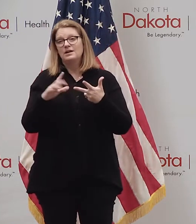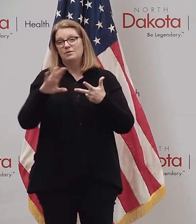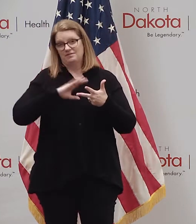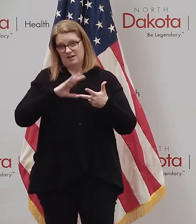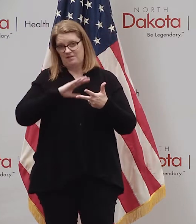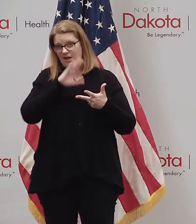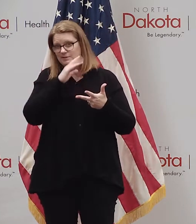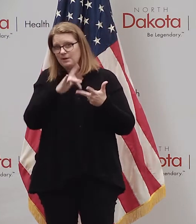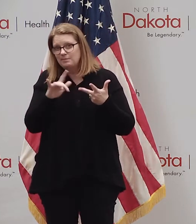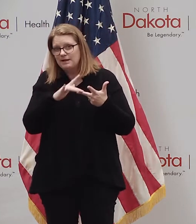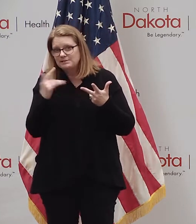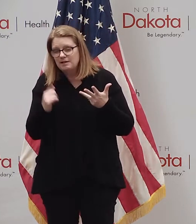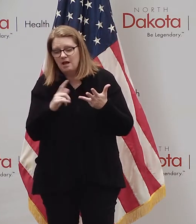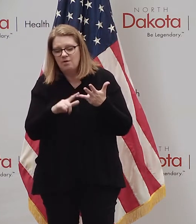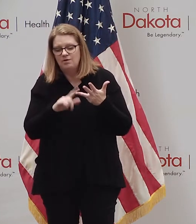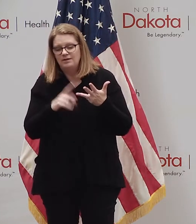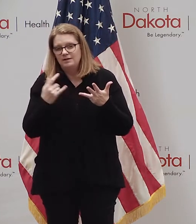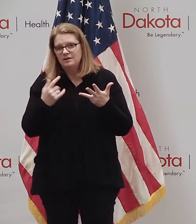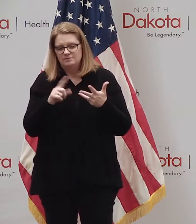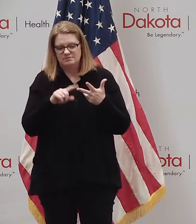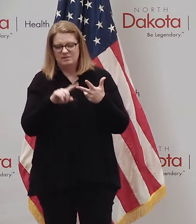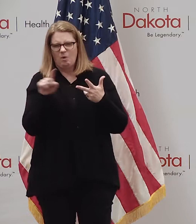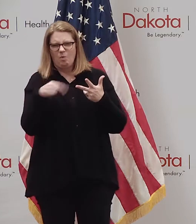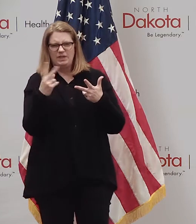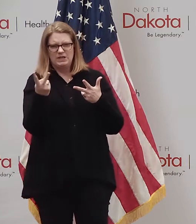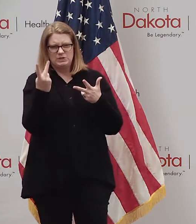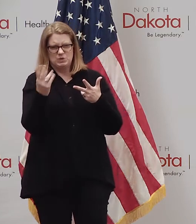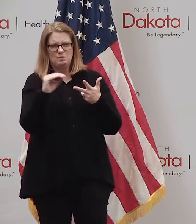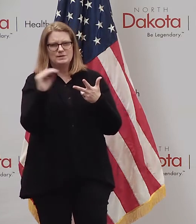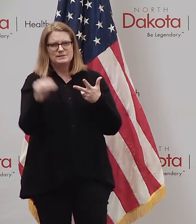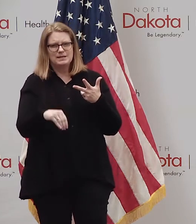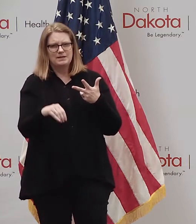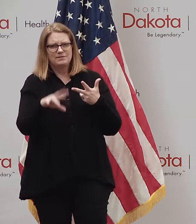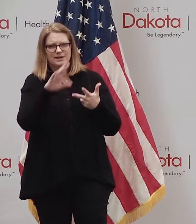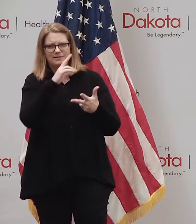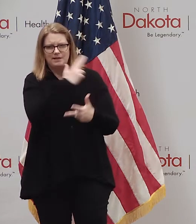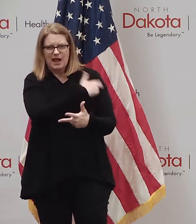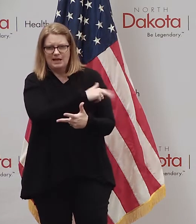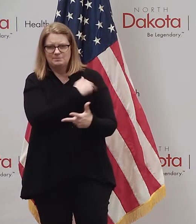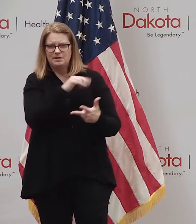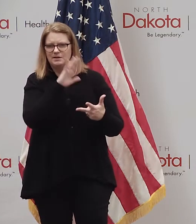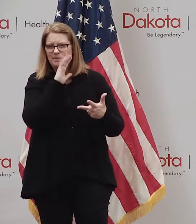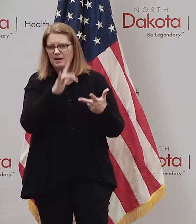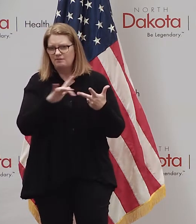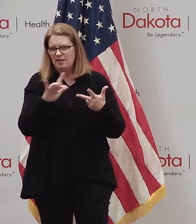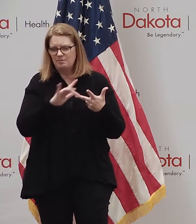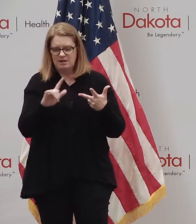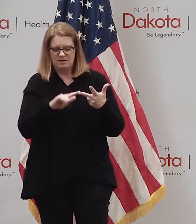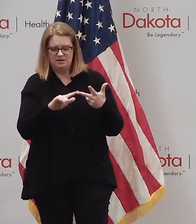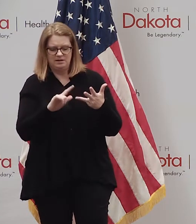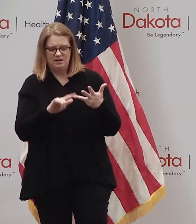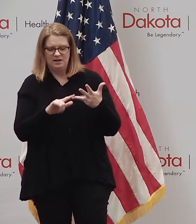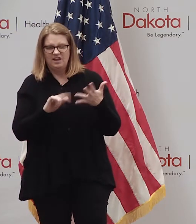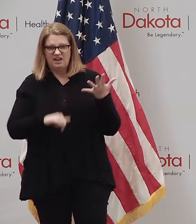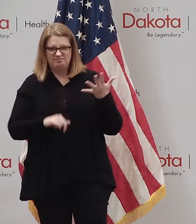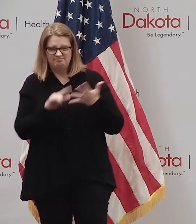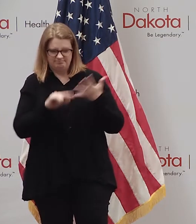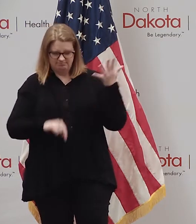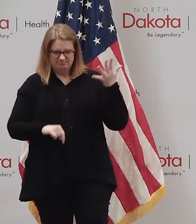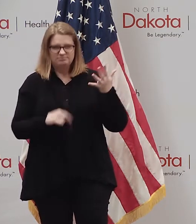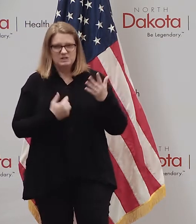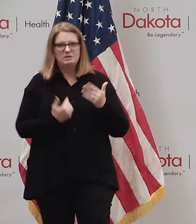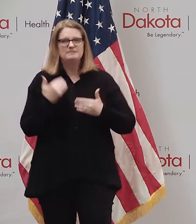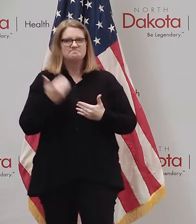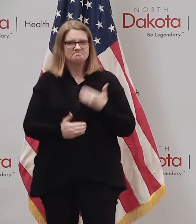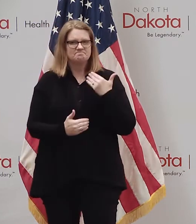capacity. At this point, we're still only using about 2% of hospital capacity. And so again, we continue to move forward with